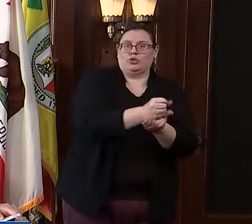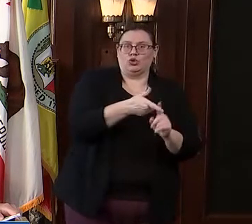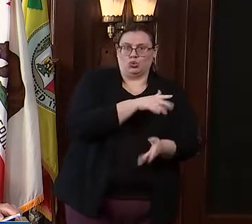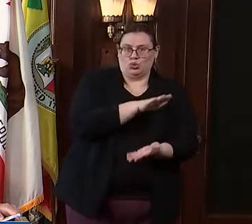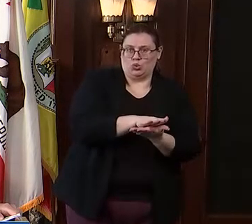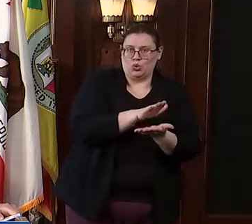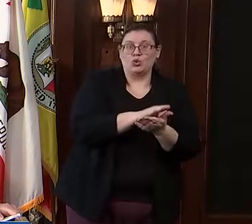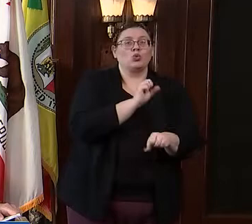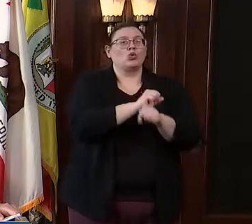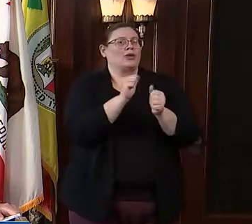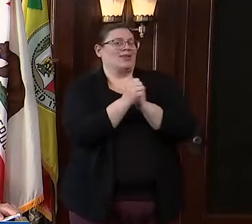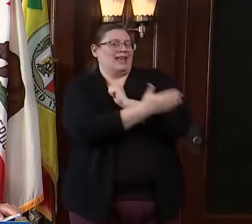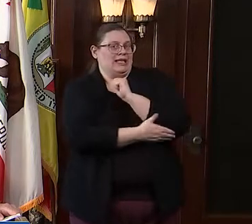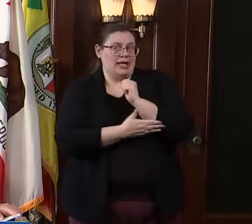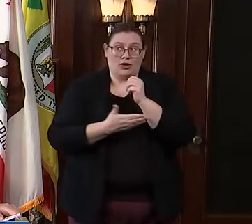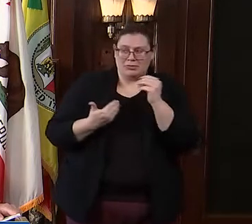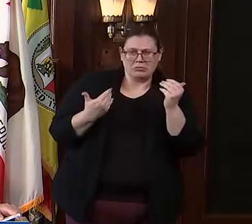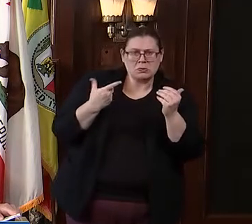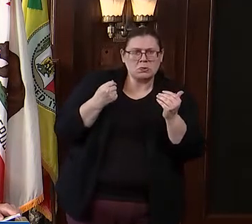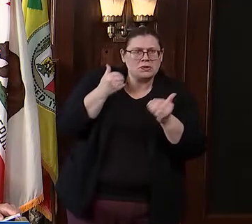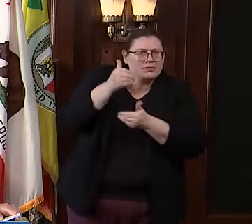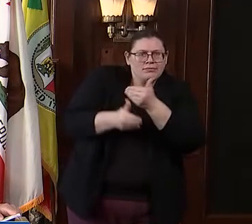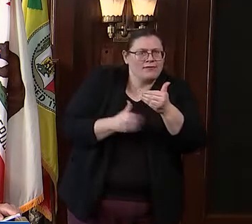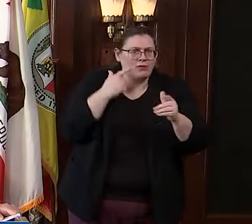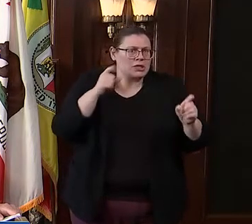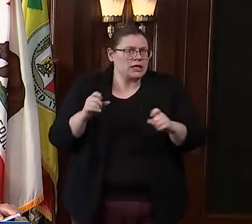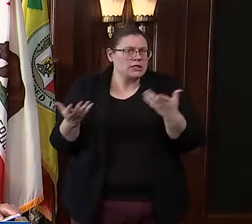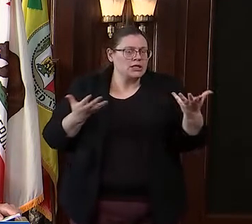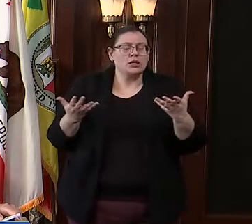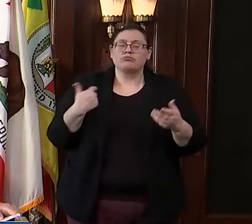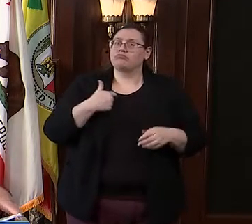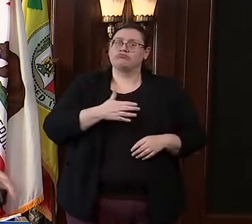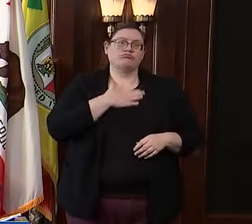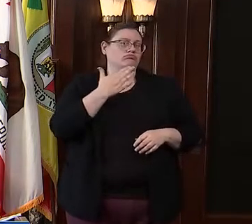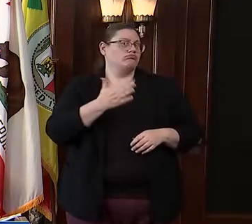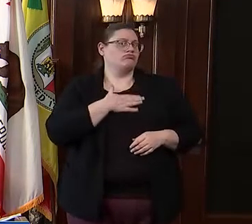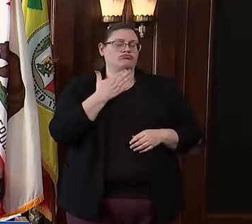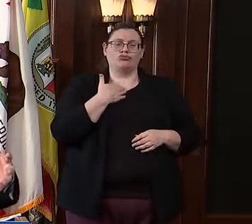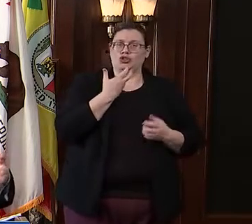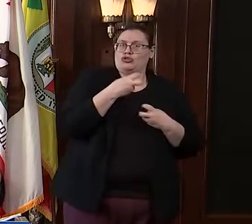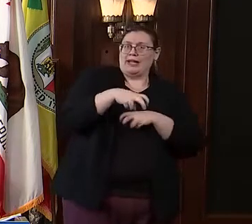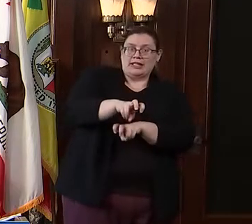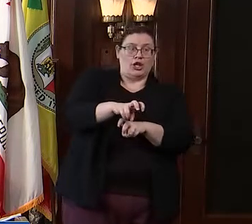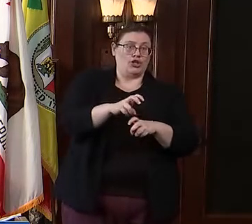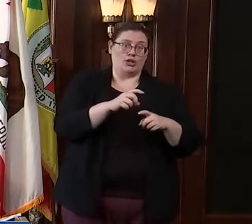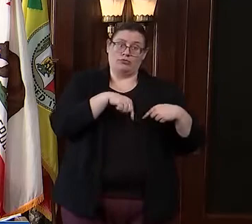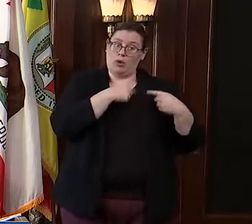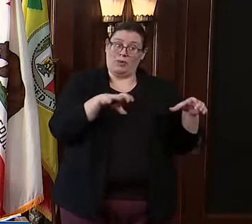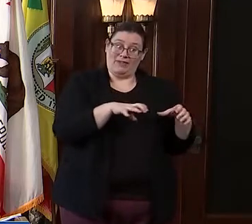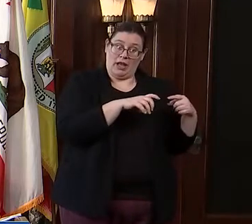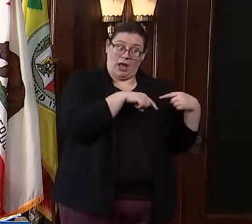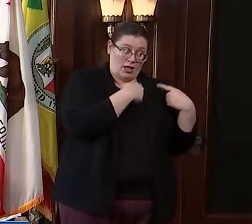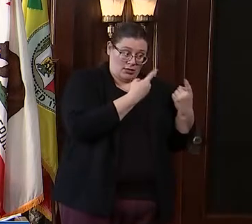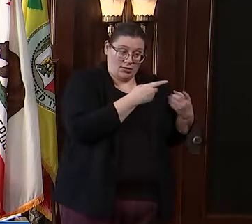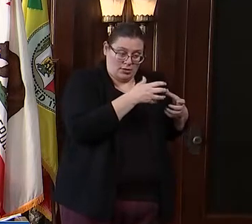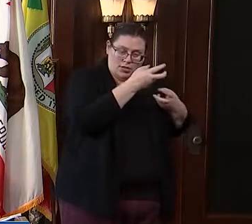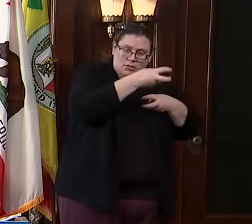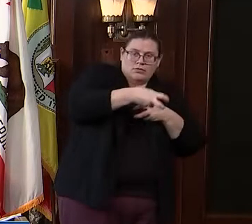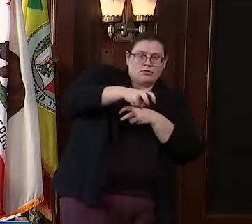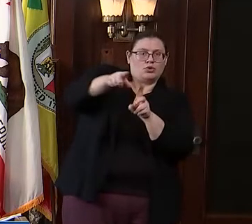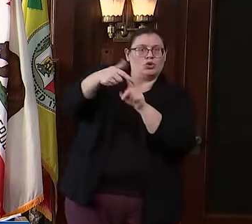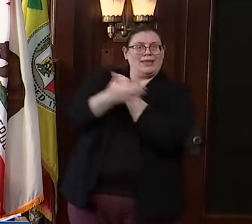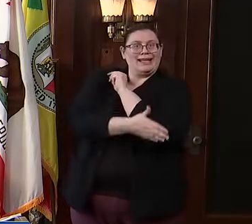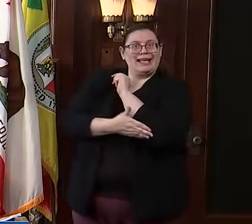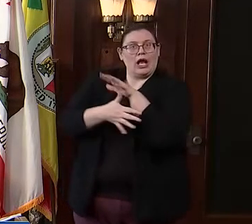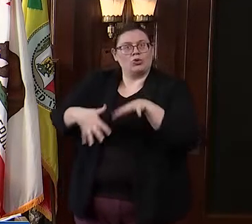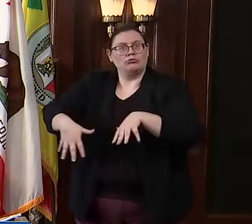working with the county about what are the next steps for testing. We're more than happy to transition what we've been doing and hand that over so that we can figure out a